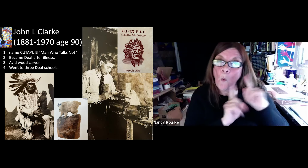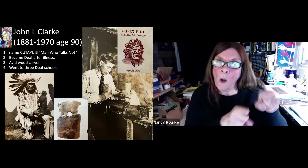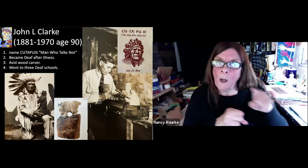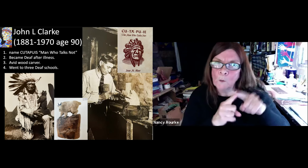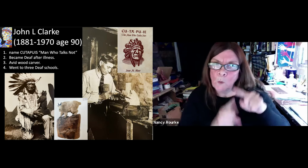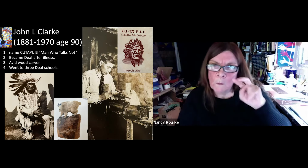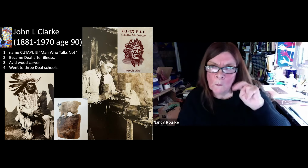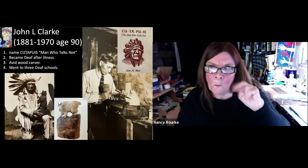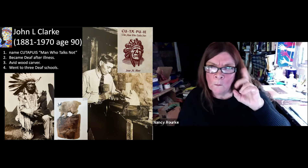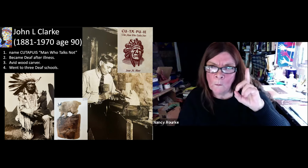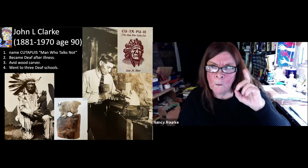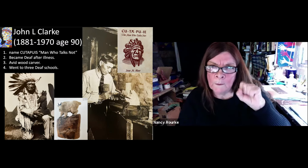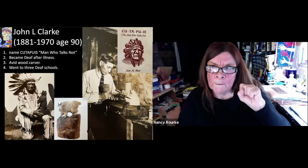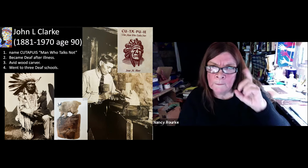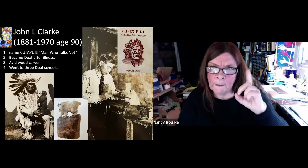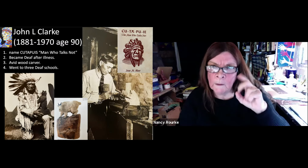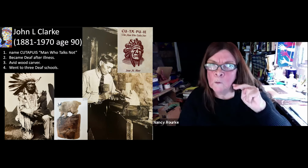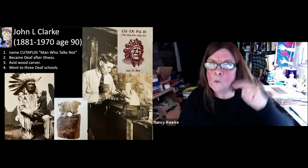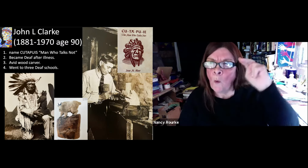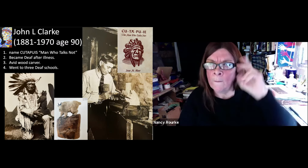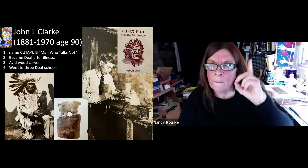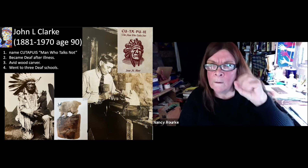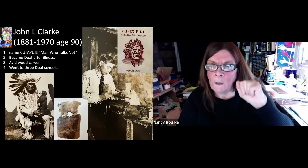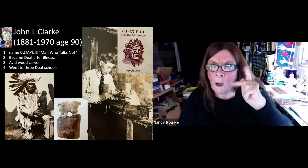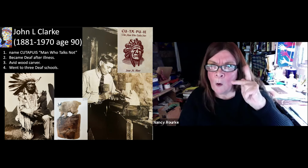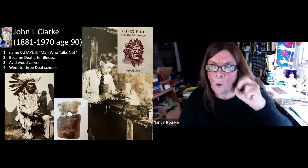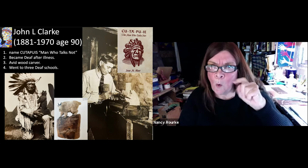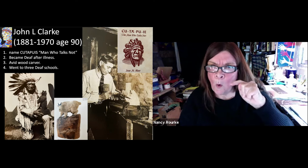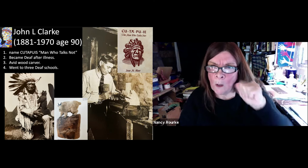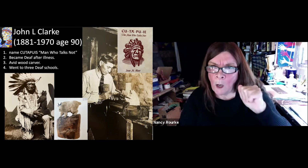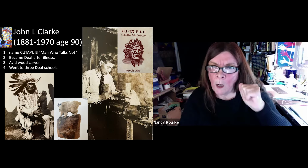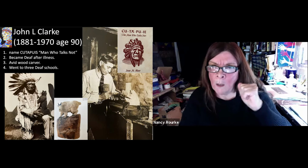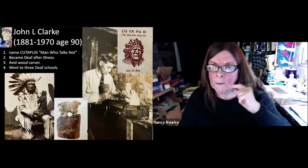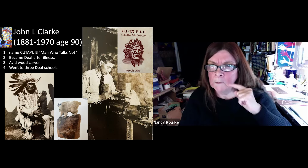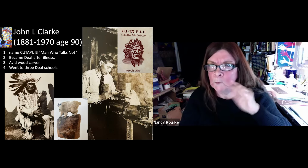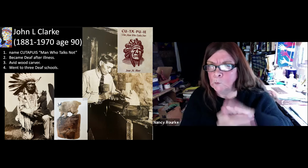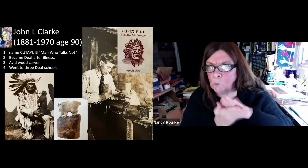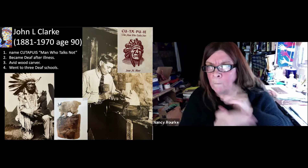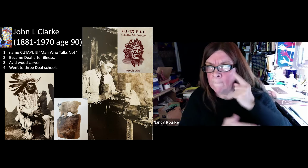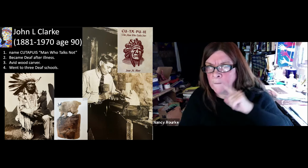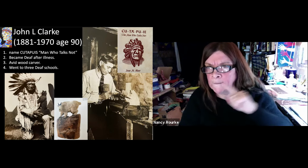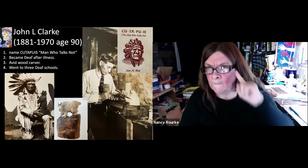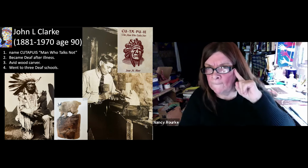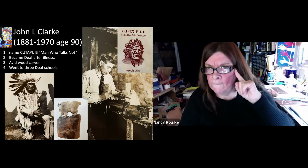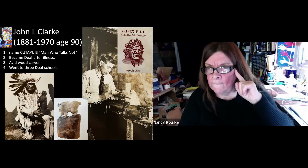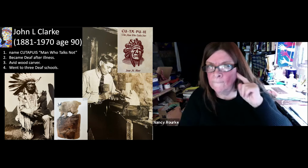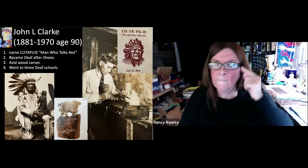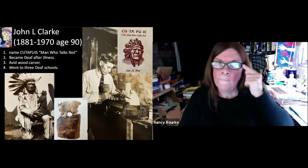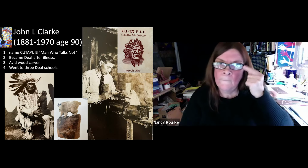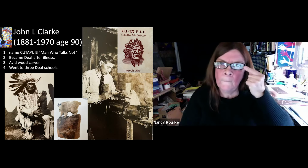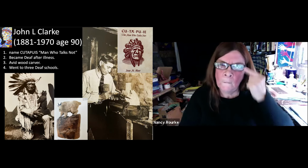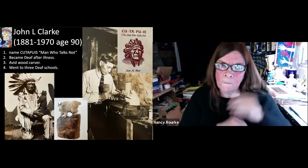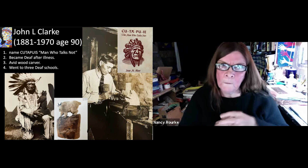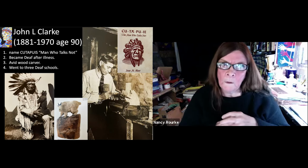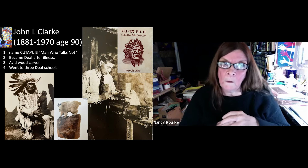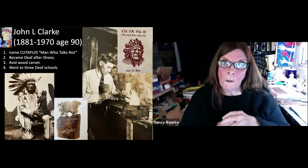The second deaf school. he attended. Was NDSD. is North Dakota. School for the deaf.